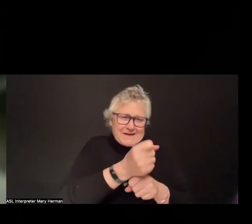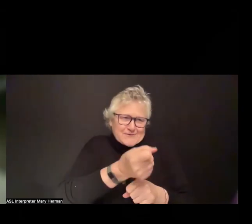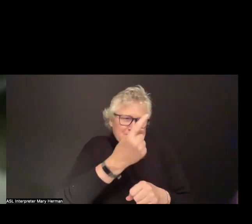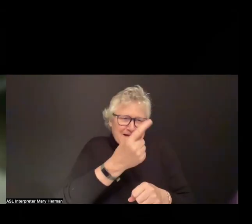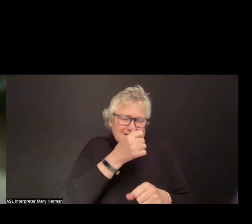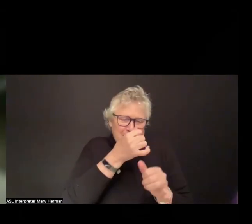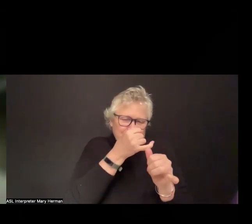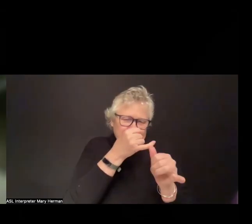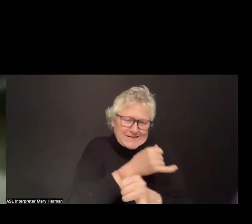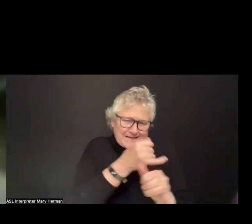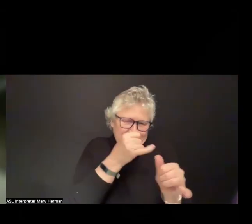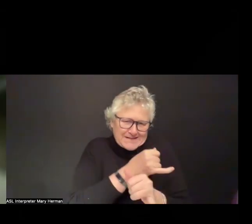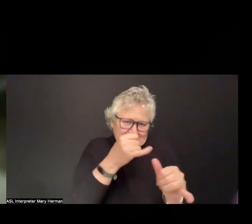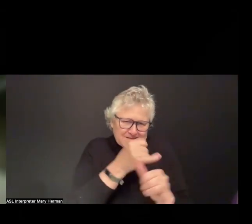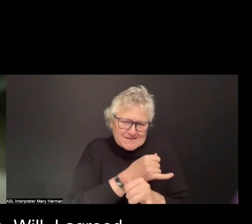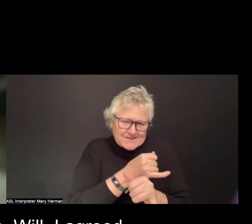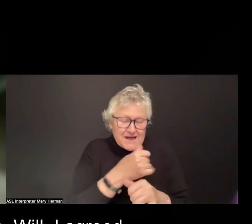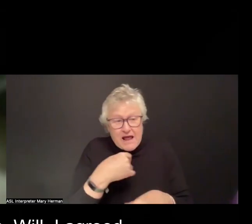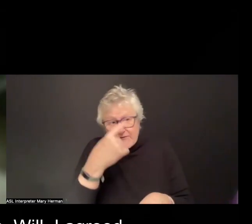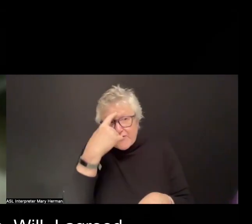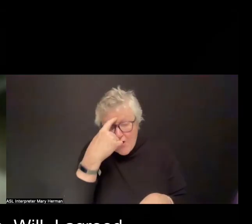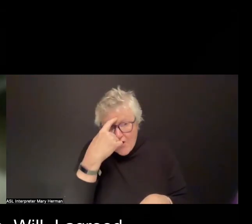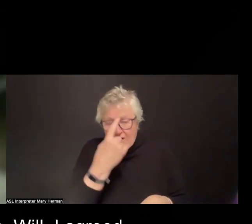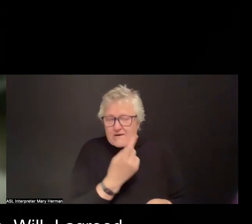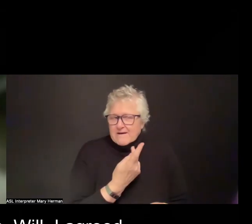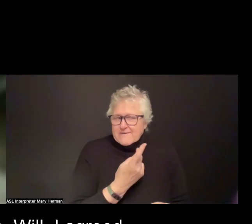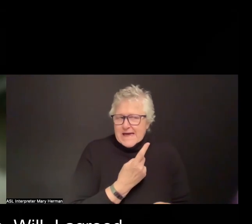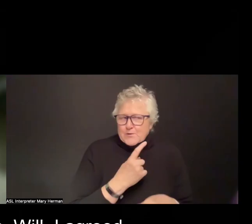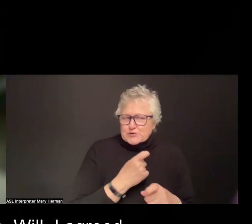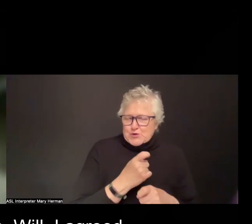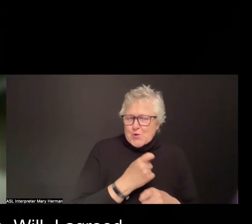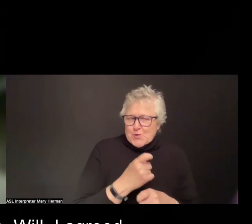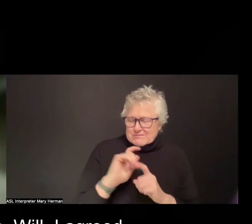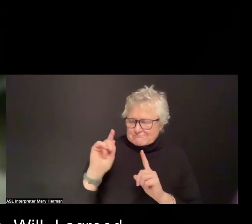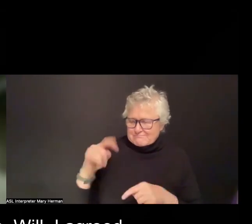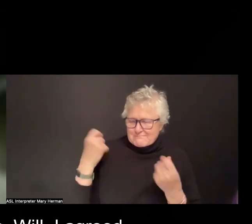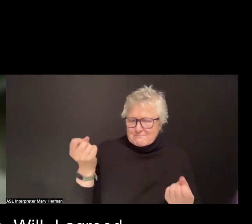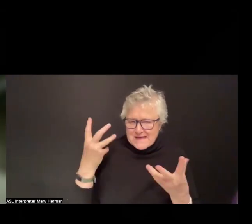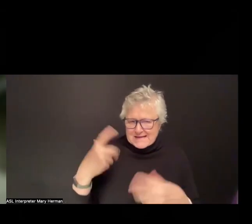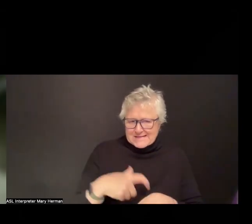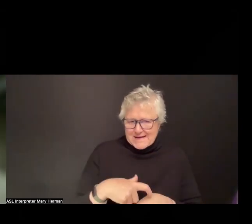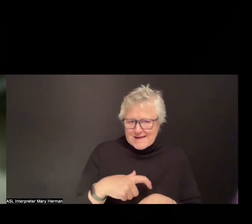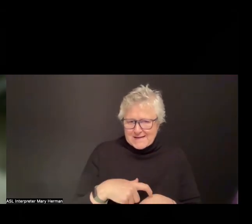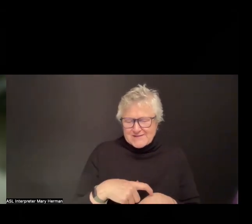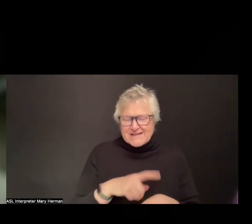thought of our joke often since. It is ridiculous, Will, I agreed silently from the safety of the dam.